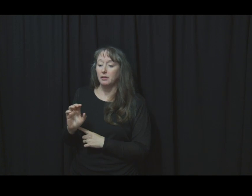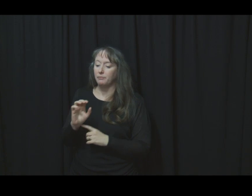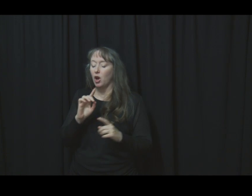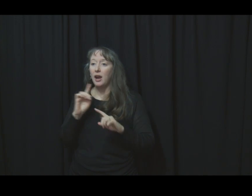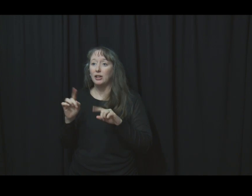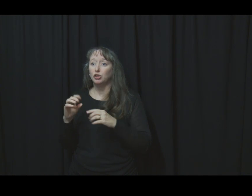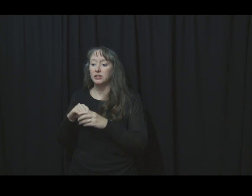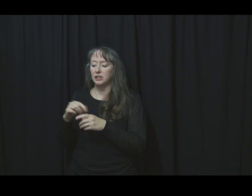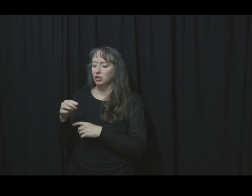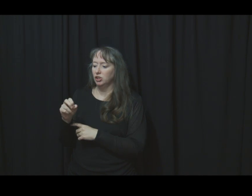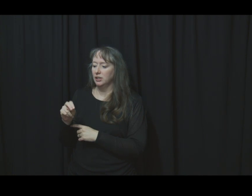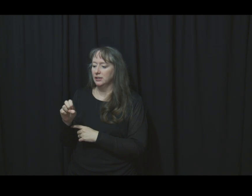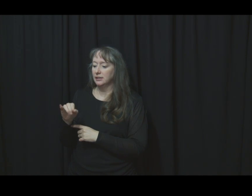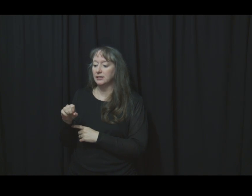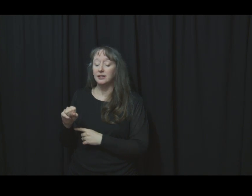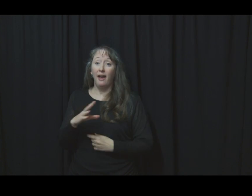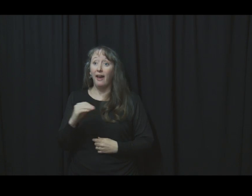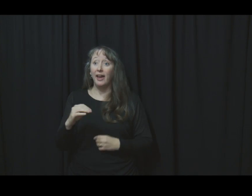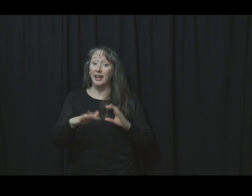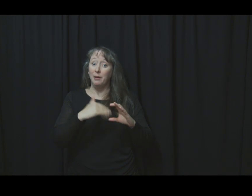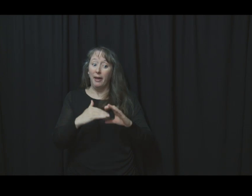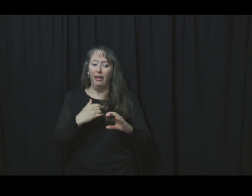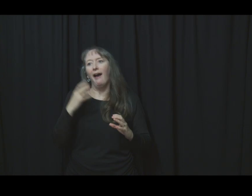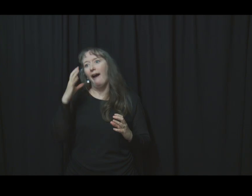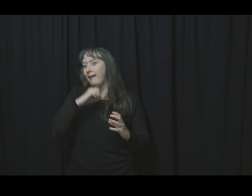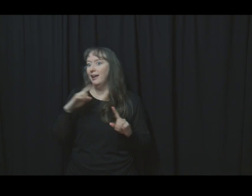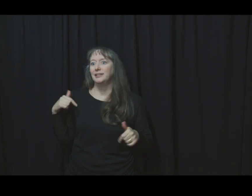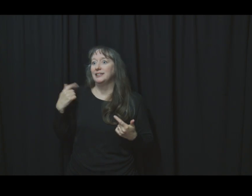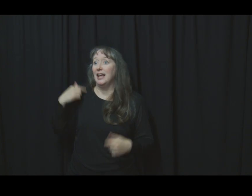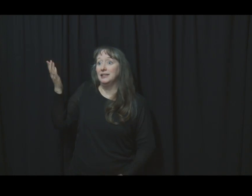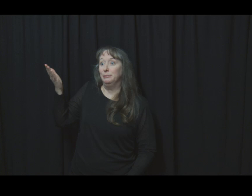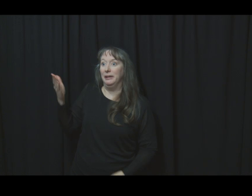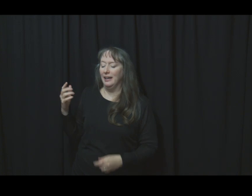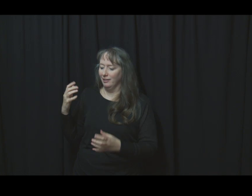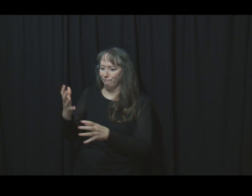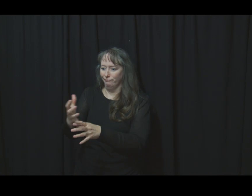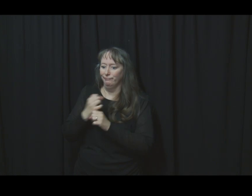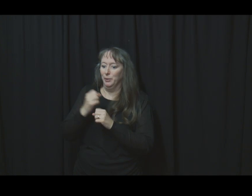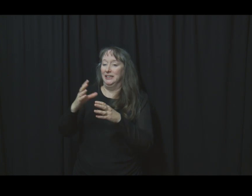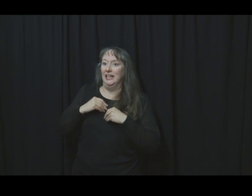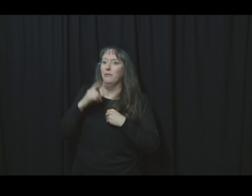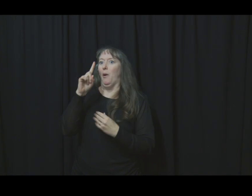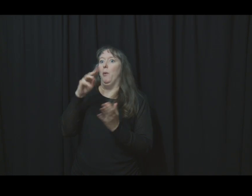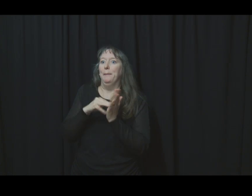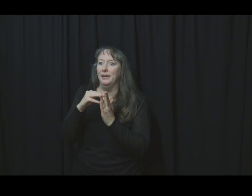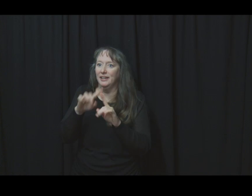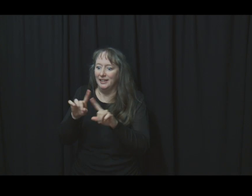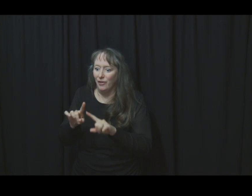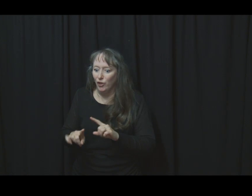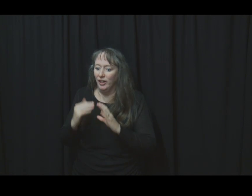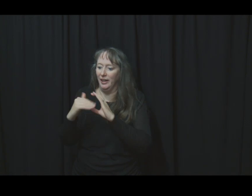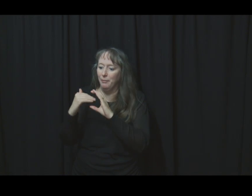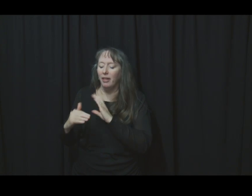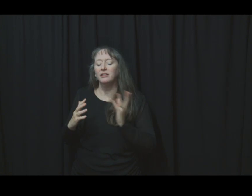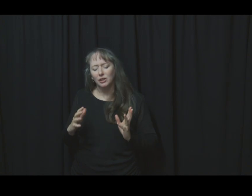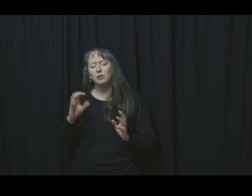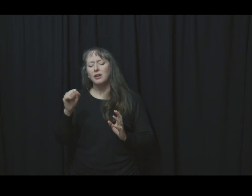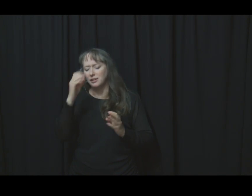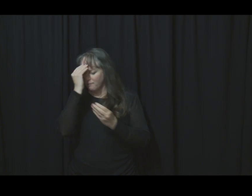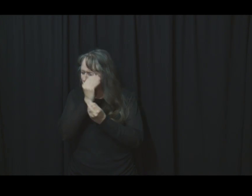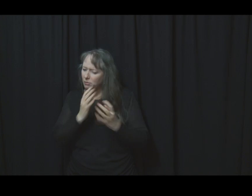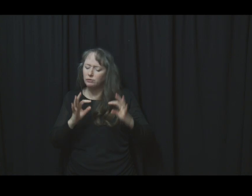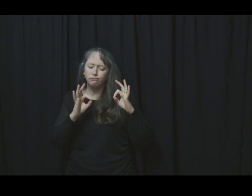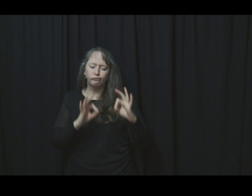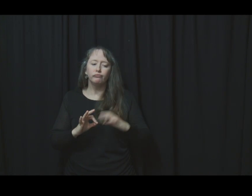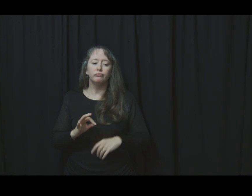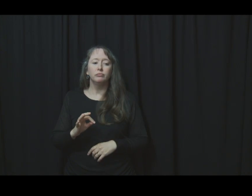millions of them while I've been speaking up here. And satellites and what you said about, the information we get, I agree with all that. See,